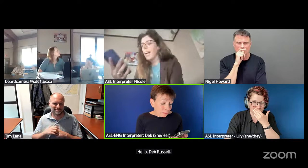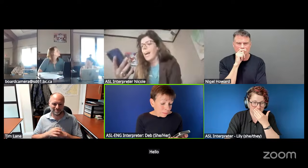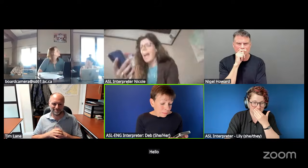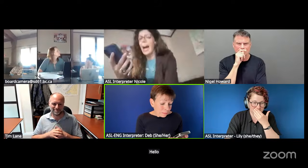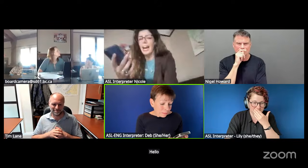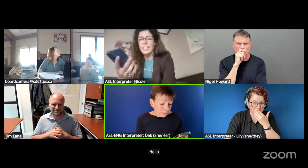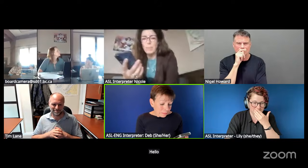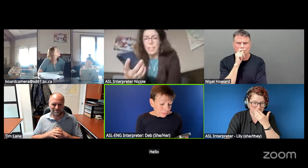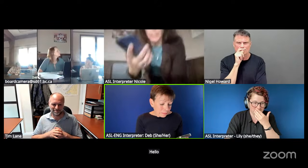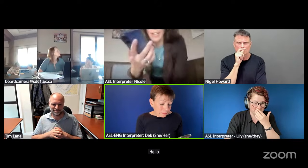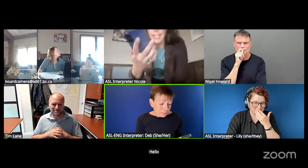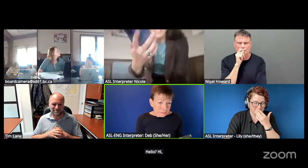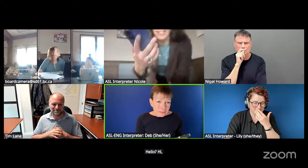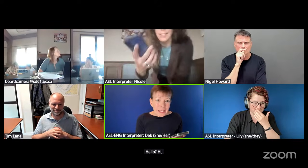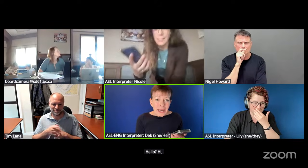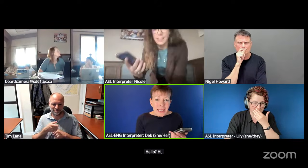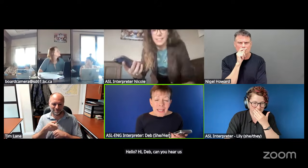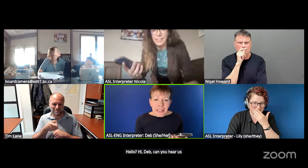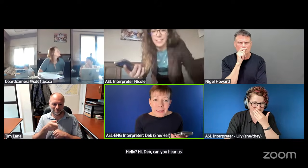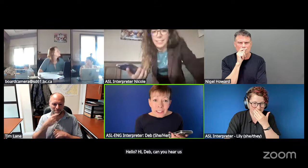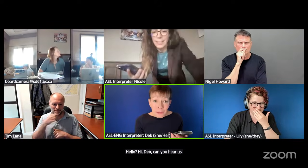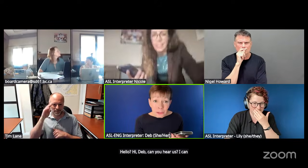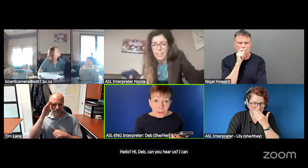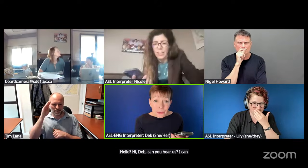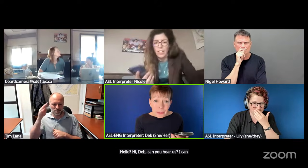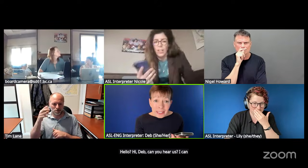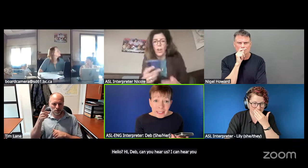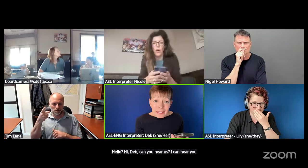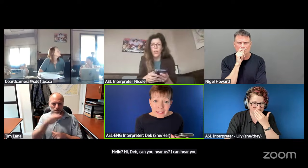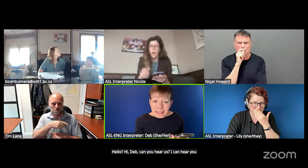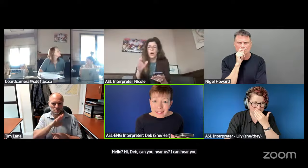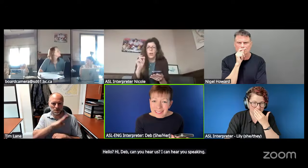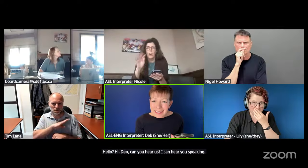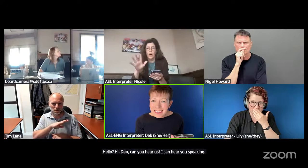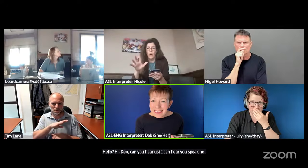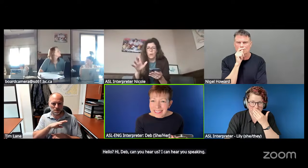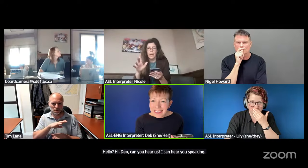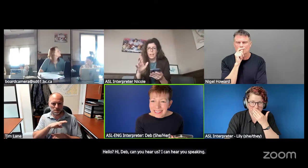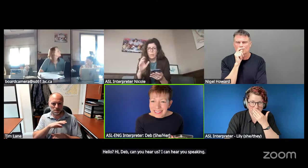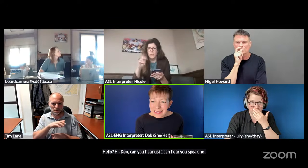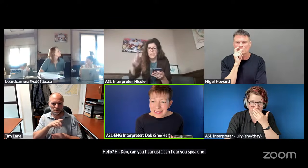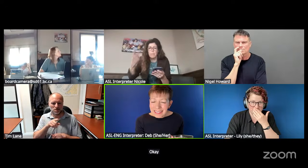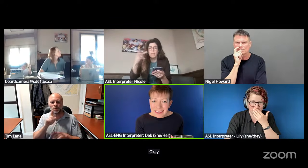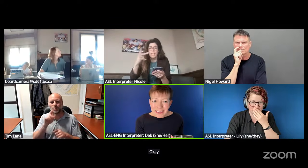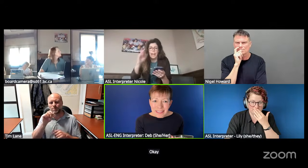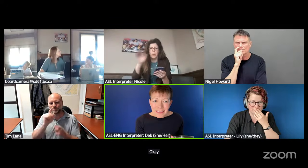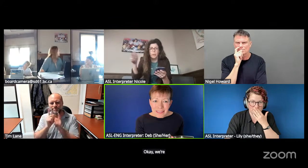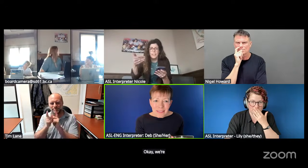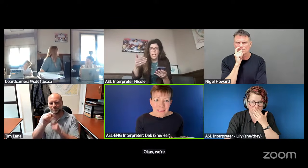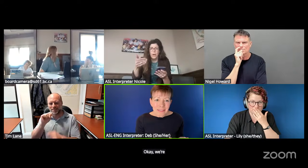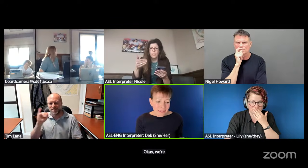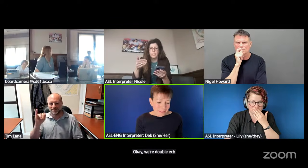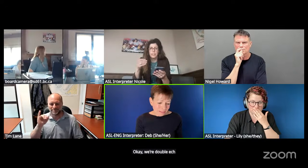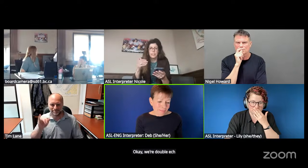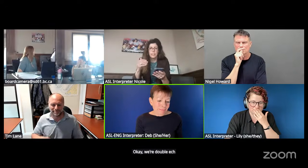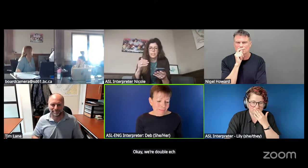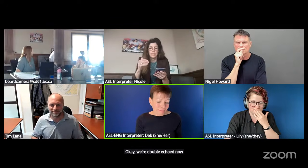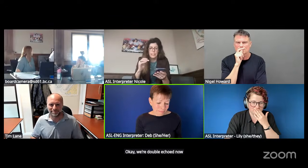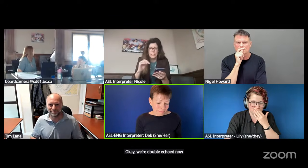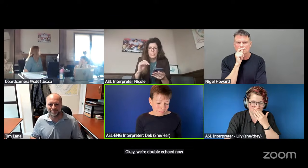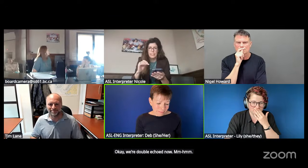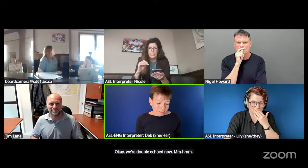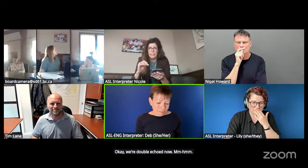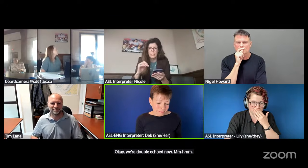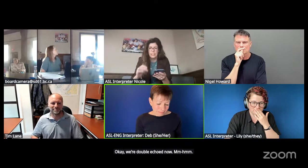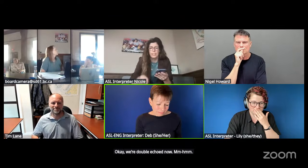Hello, Hi, Deb, can you hear us? I can hear you speaking. Okay, we're double echoed now.